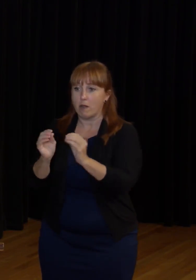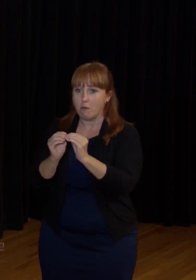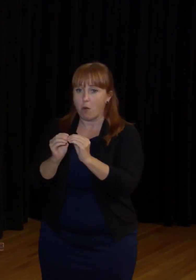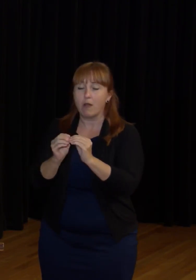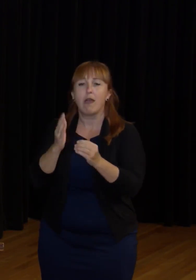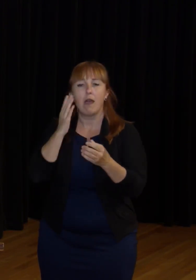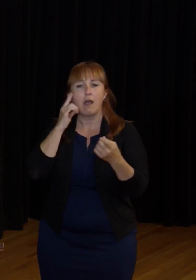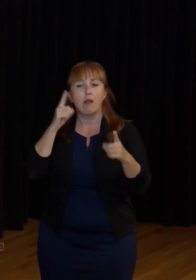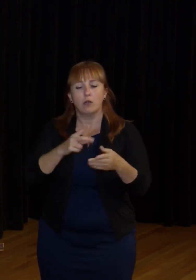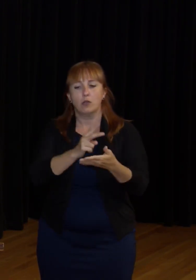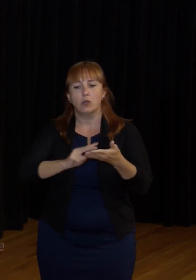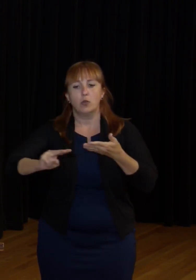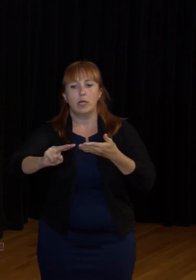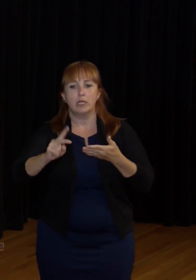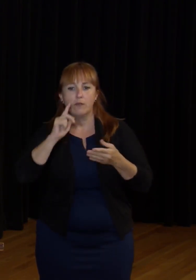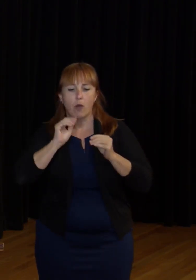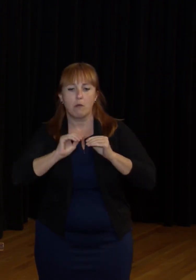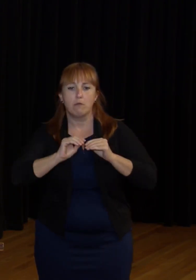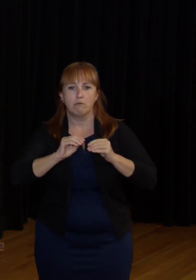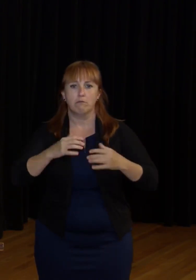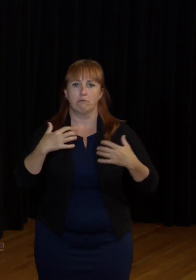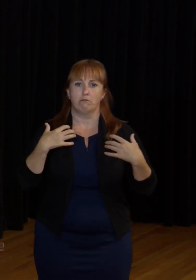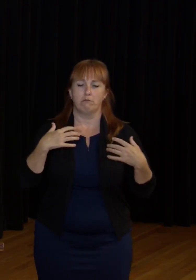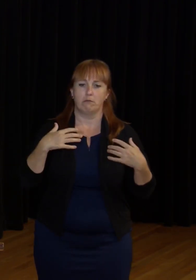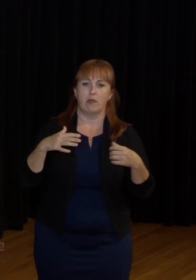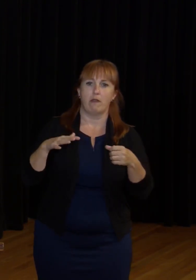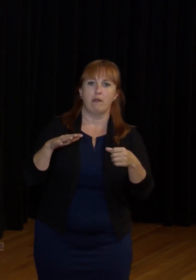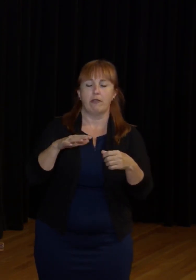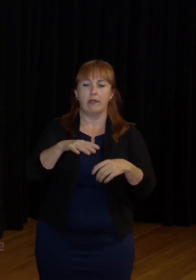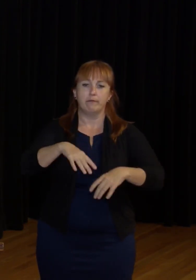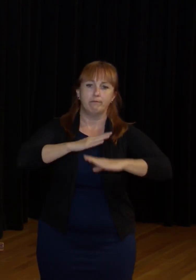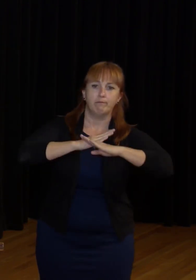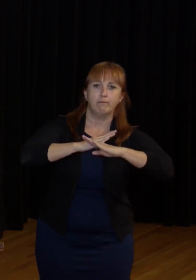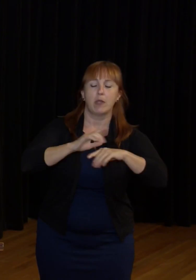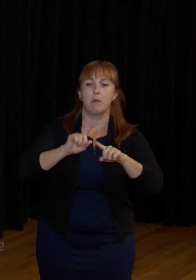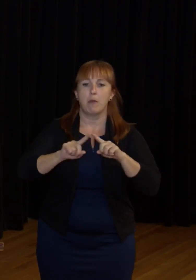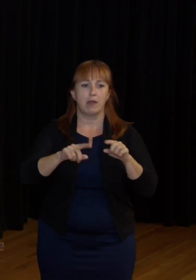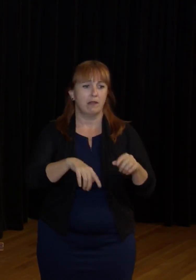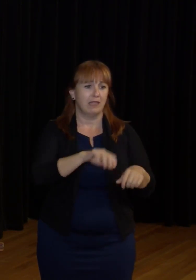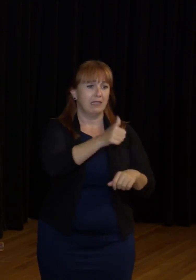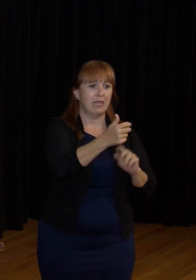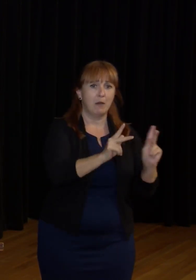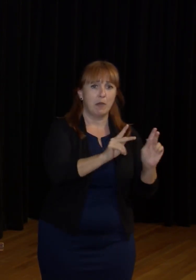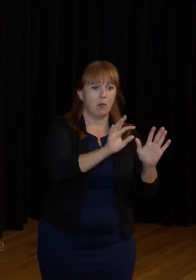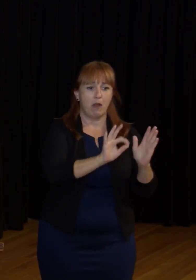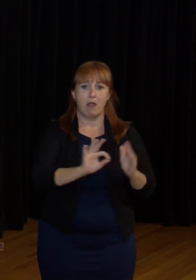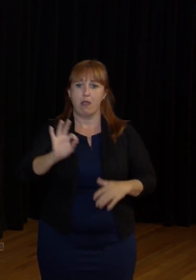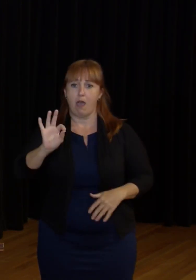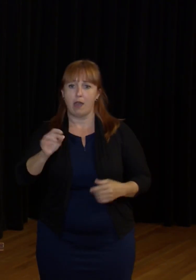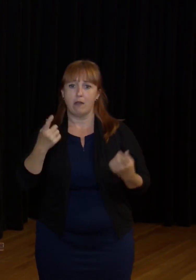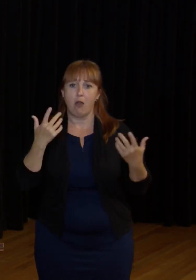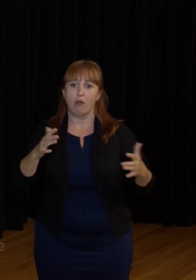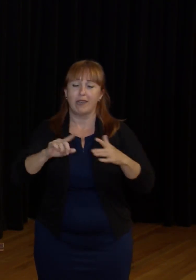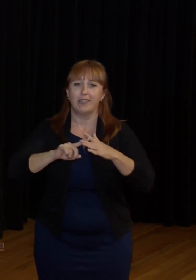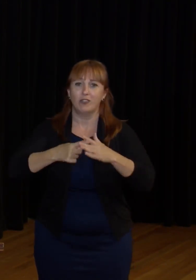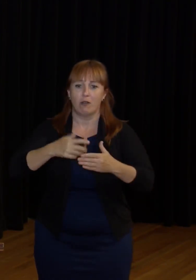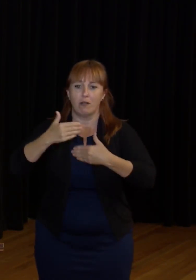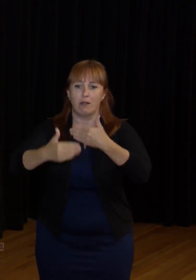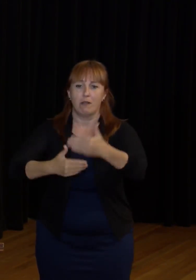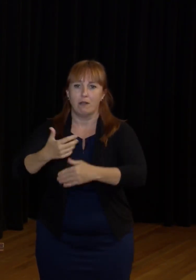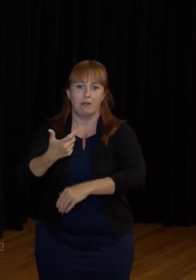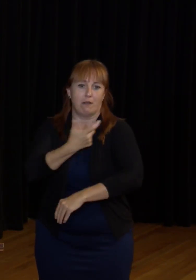We like the fact we have a critical mass right now where nearly 9 out of 10 people have initiated a vaccine. That's tremendous compliance and support for